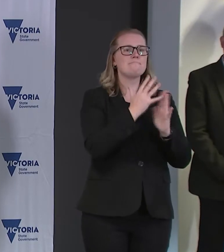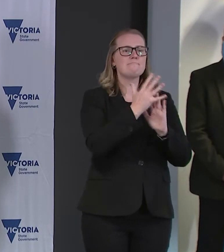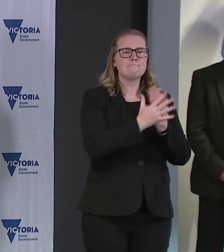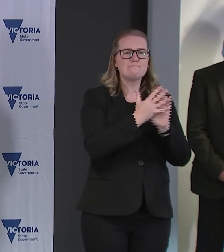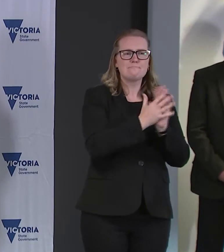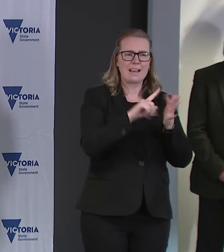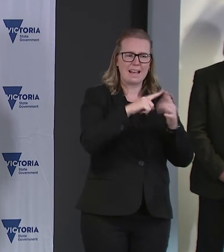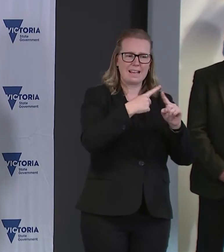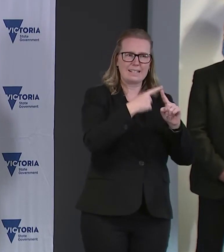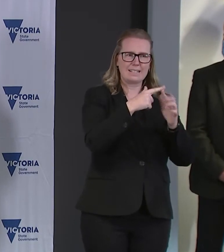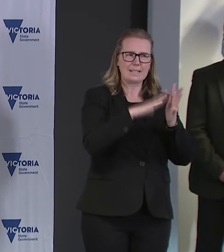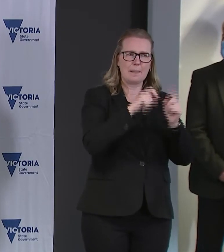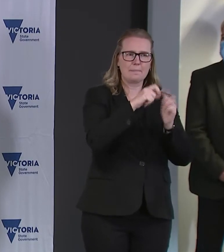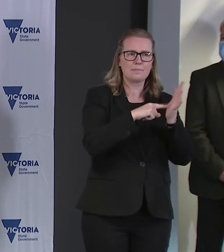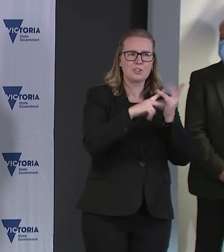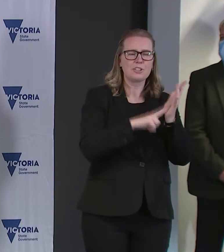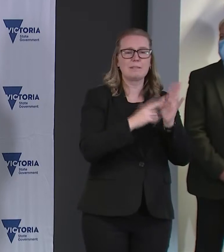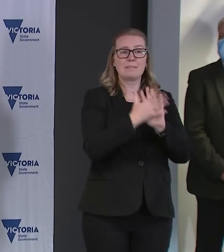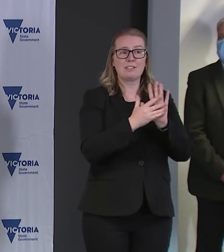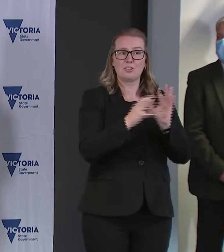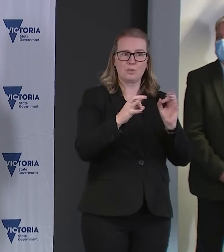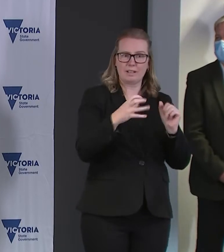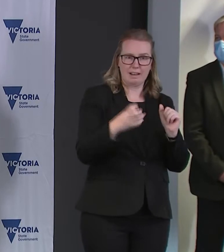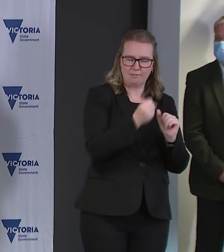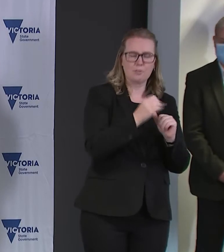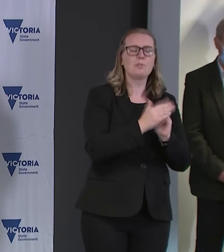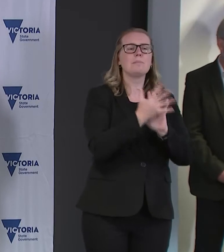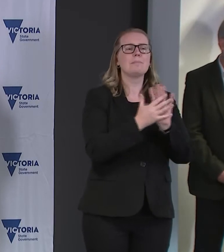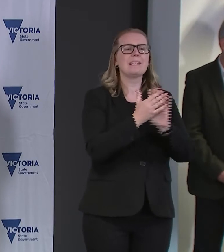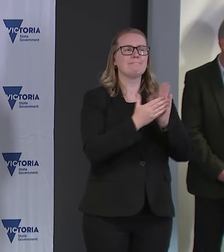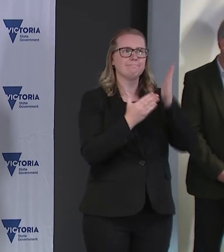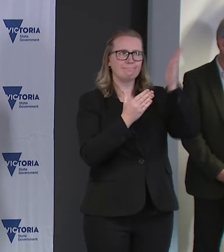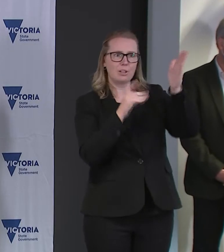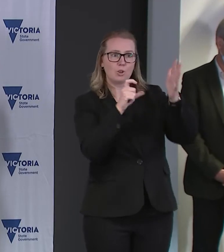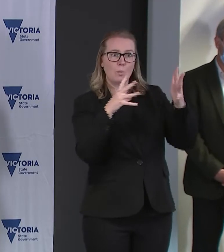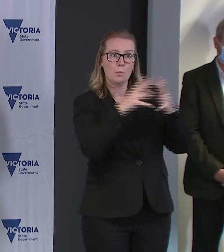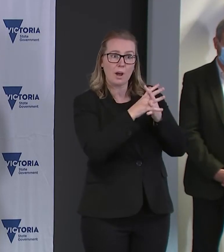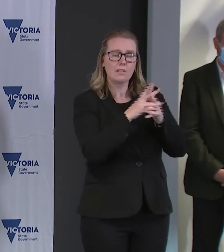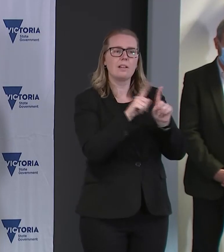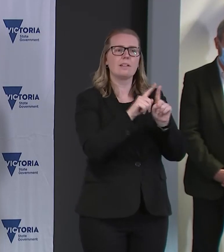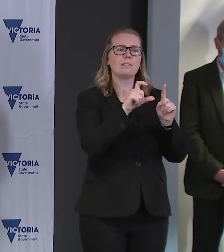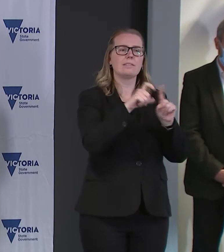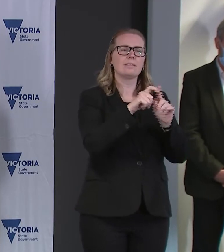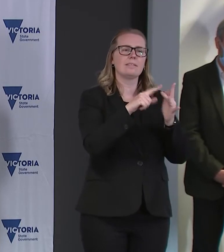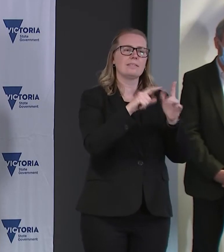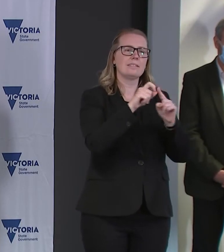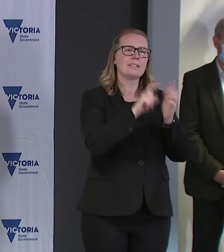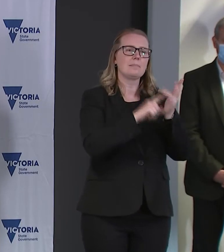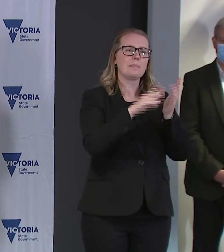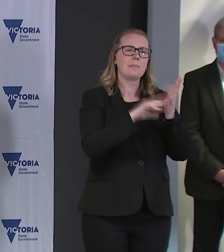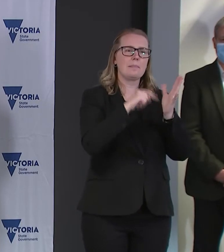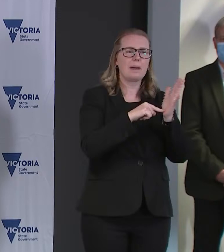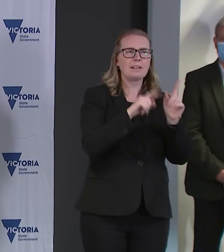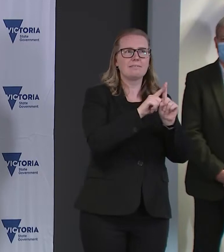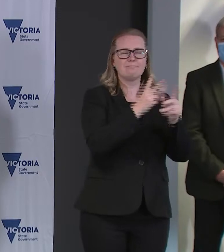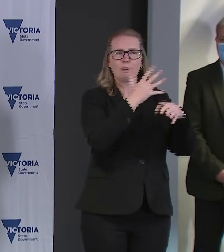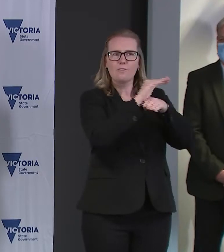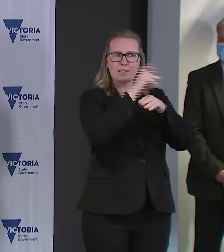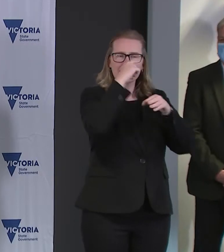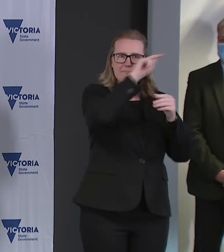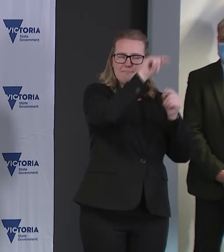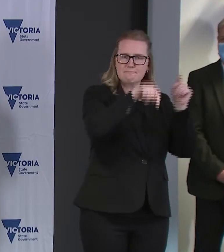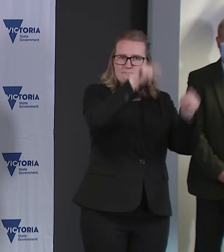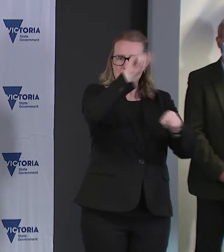as Brett has said, some of those are handled by the Commonwealth in terms of diplomats. We have obviously some exemption arrangements